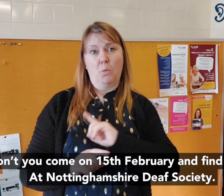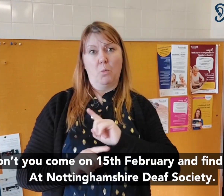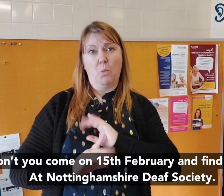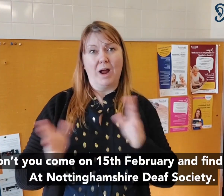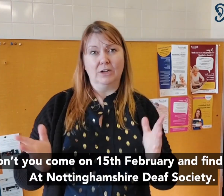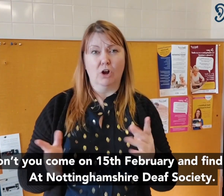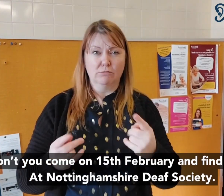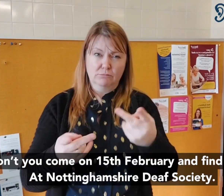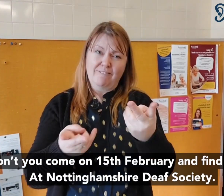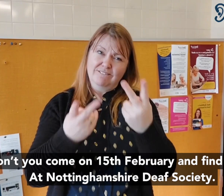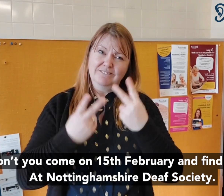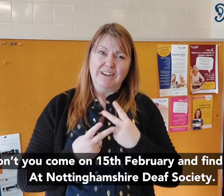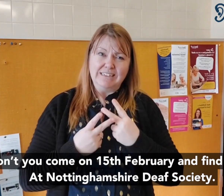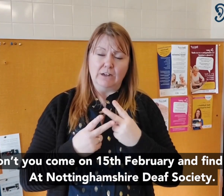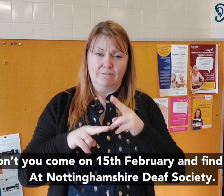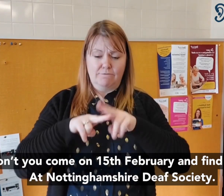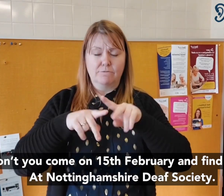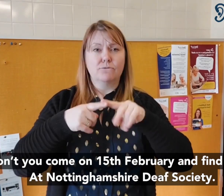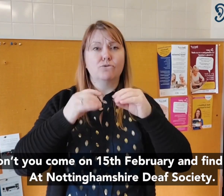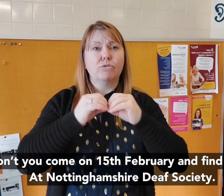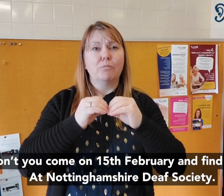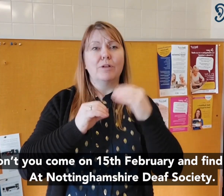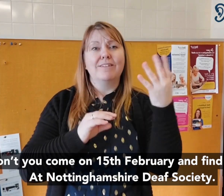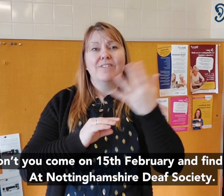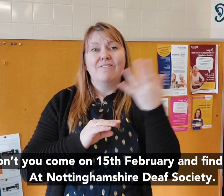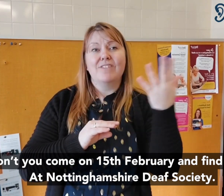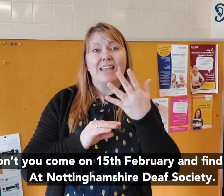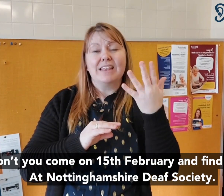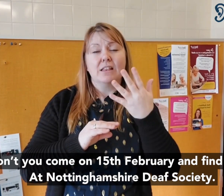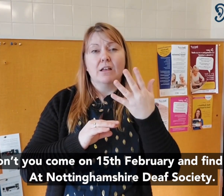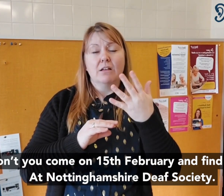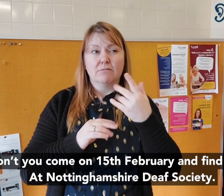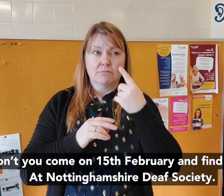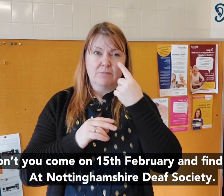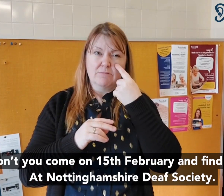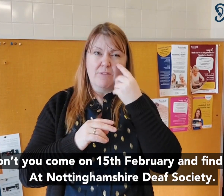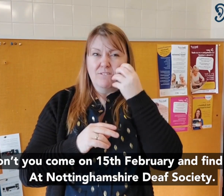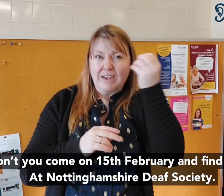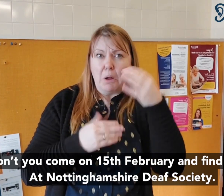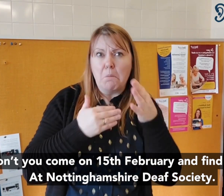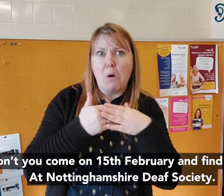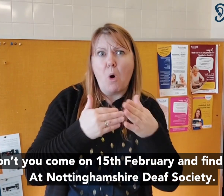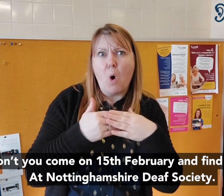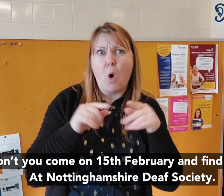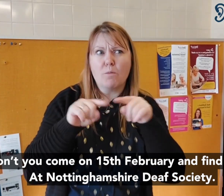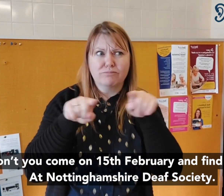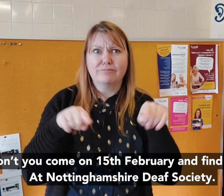Why don't you come on the 15th February and find out more at Nottinghamshire Deaf Society.